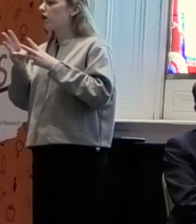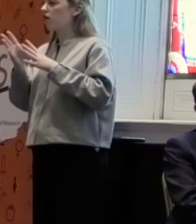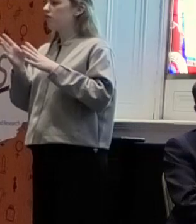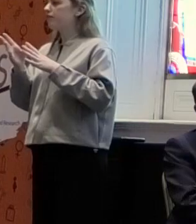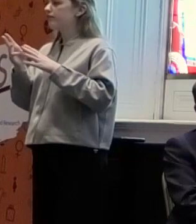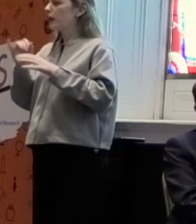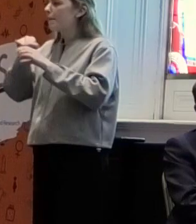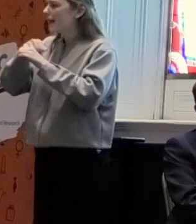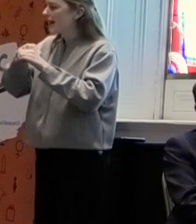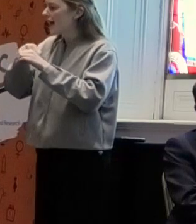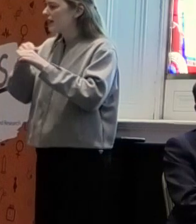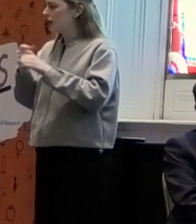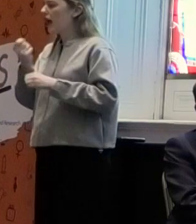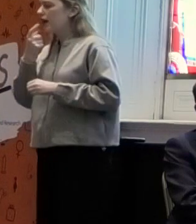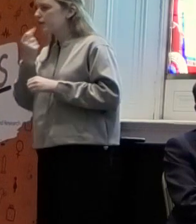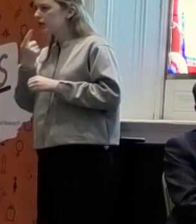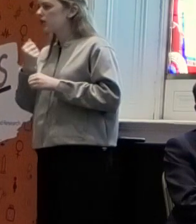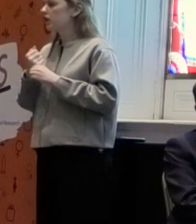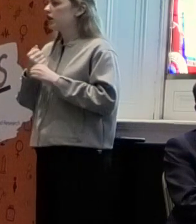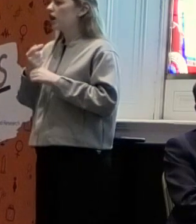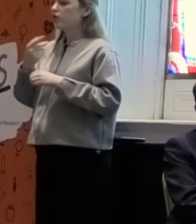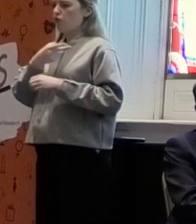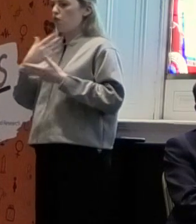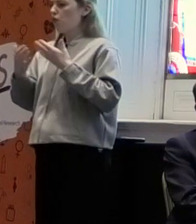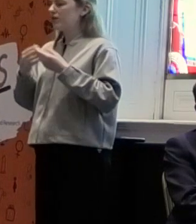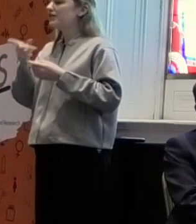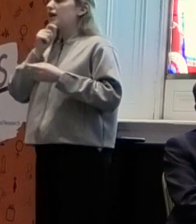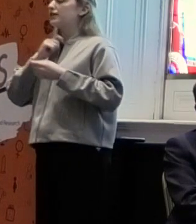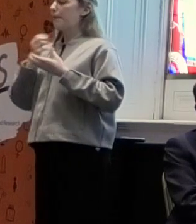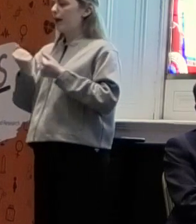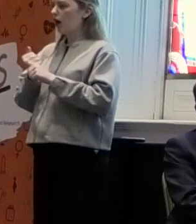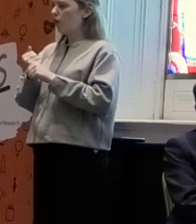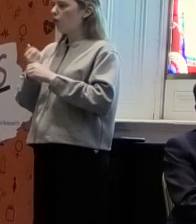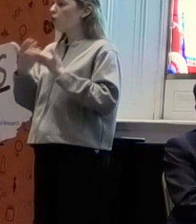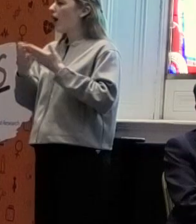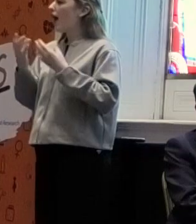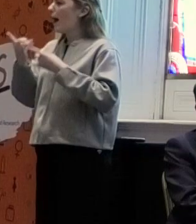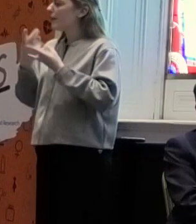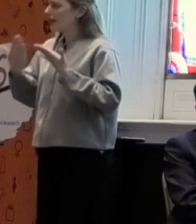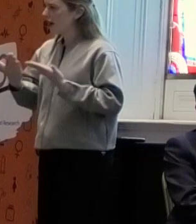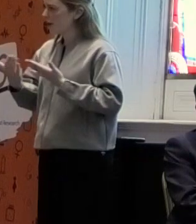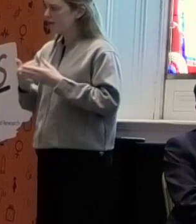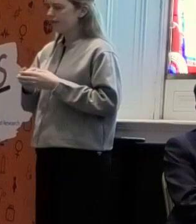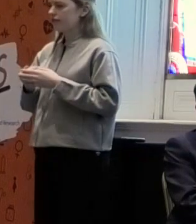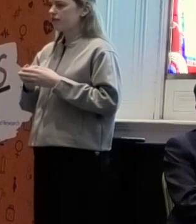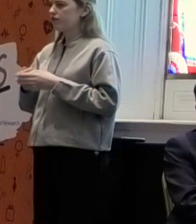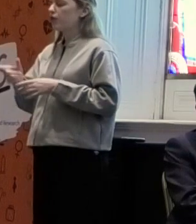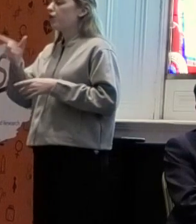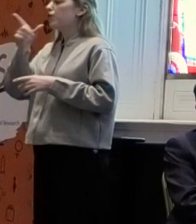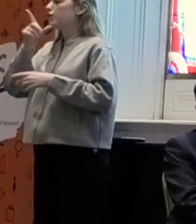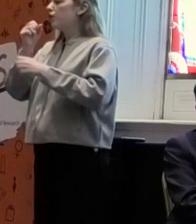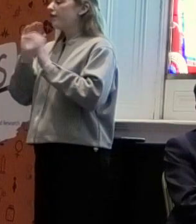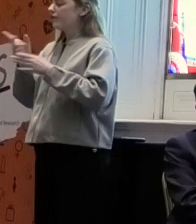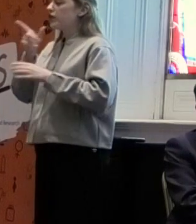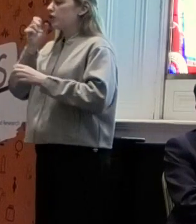heparin. Tell us about those studies that you're running at the moment. So I suppose we've just, we've spoken about lack